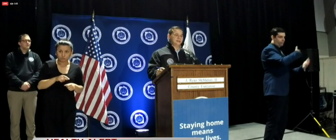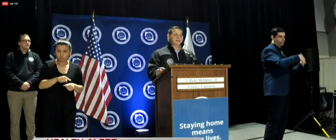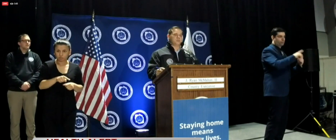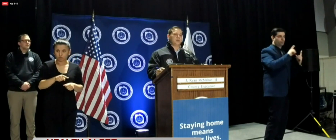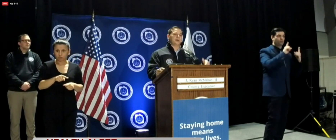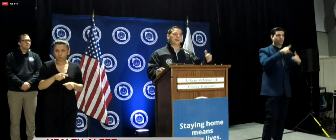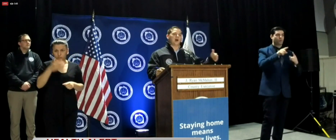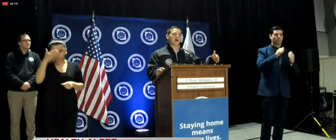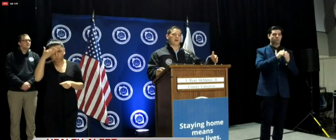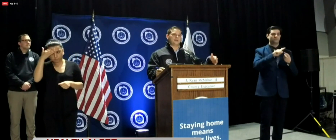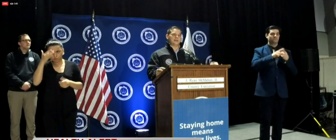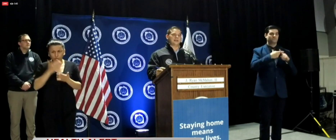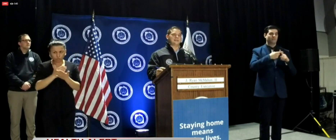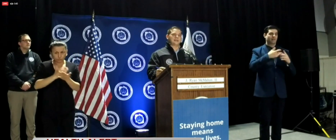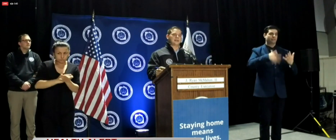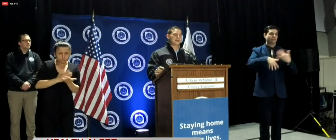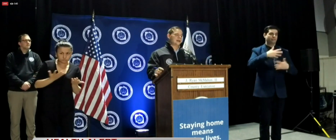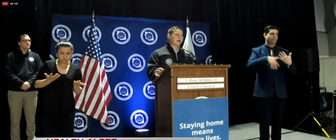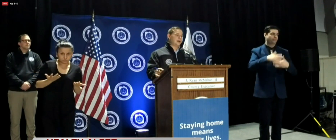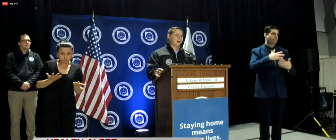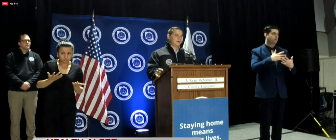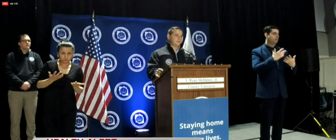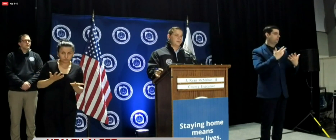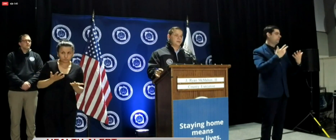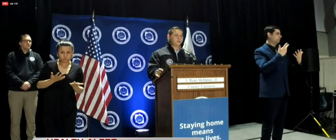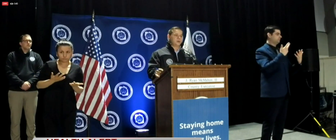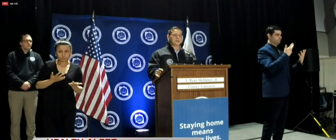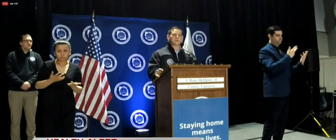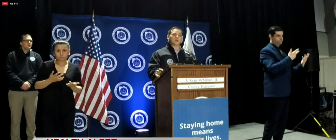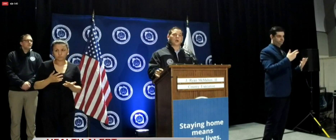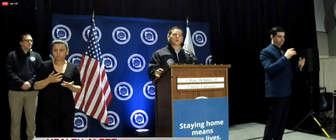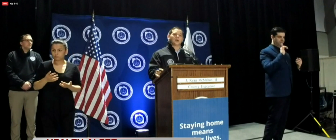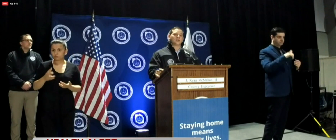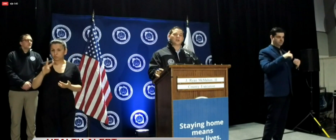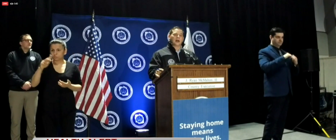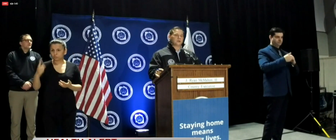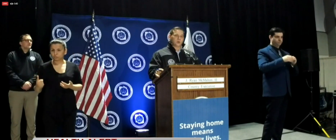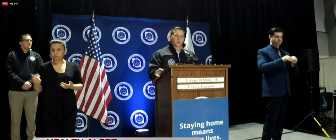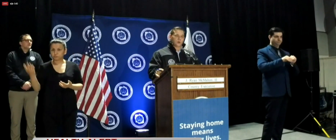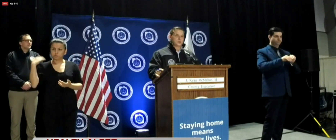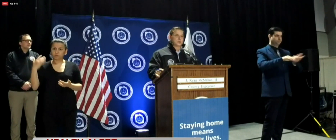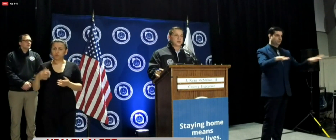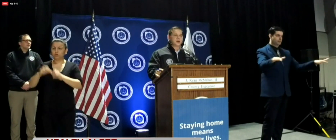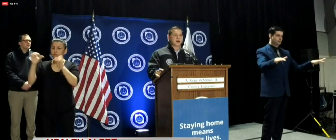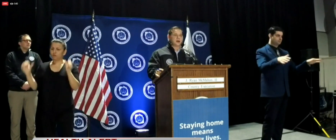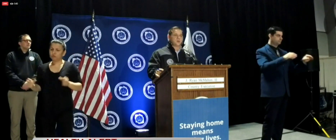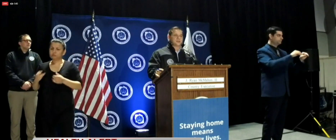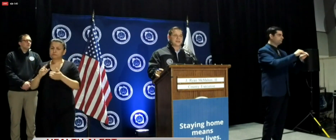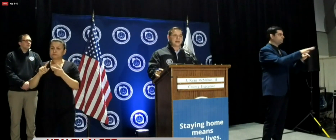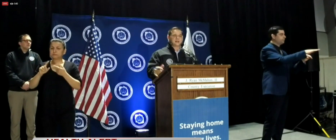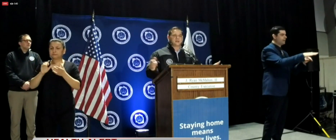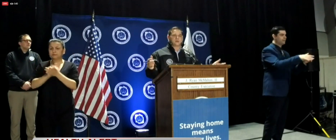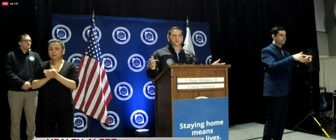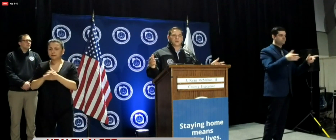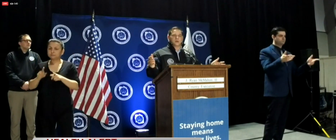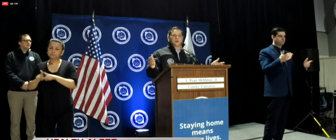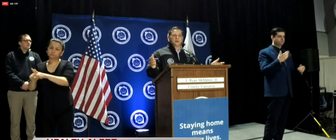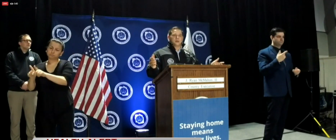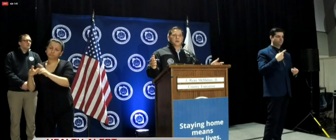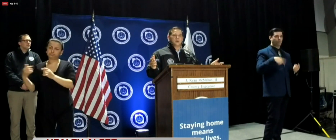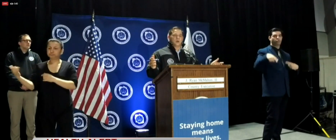They got sick playing cards. They got sick maybe doing something recreational outdoors. We're telling